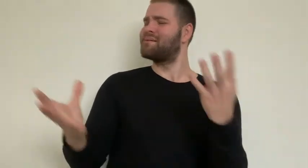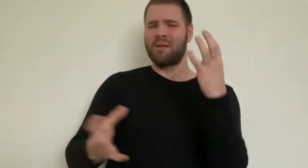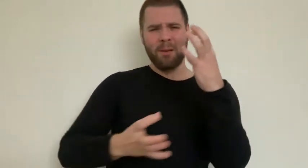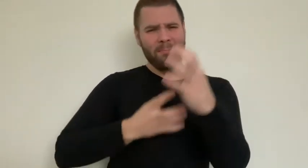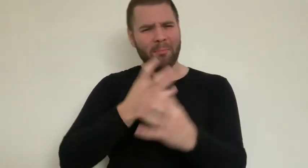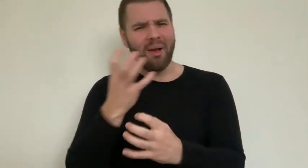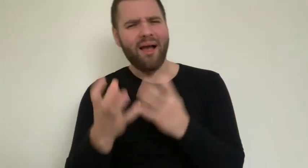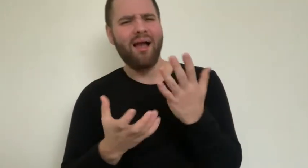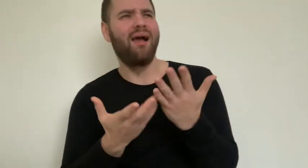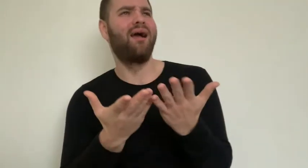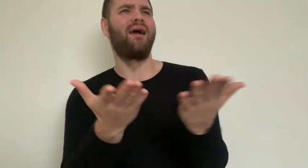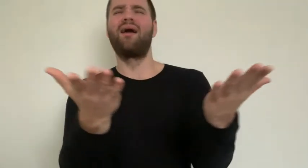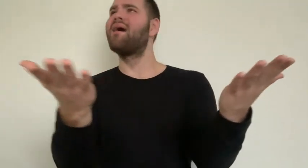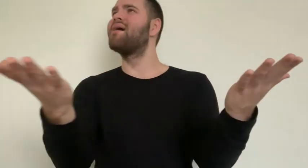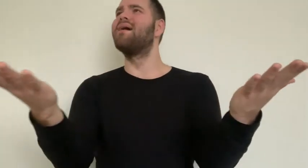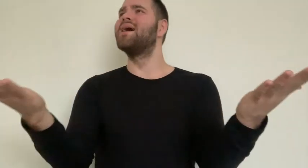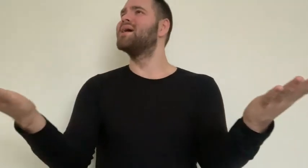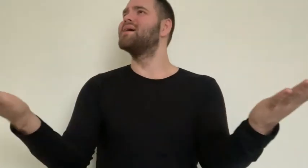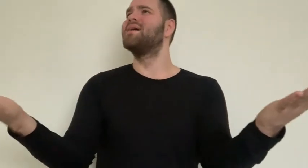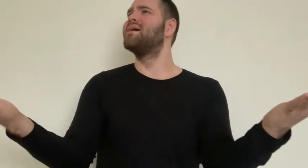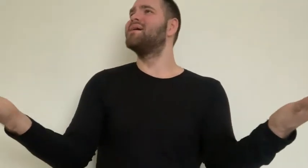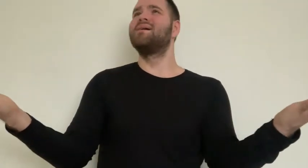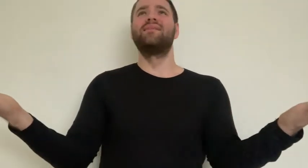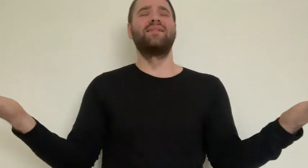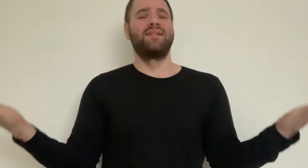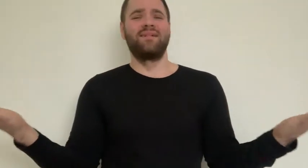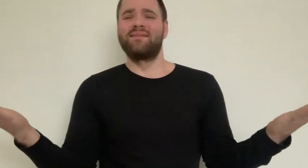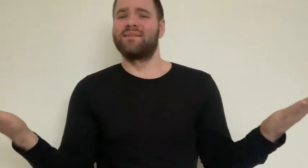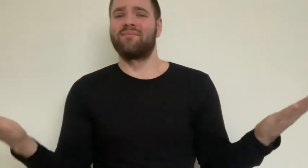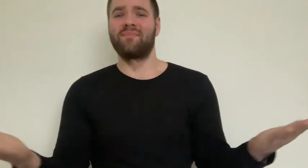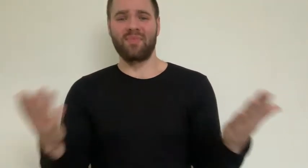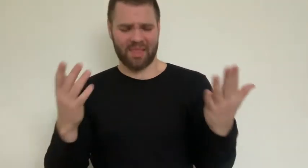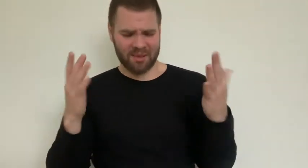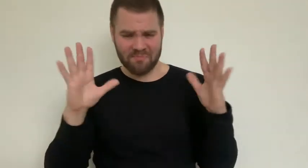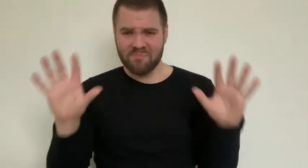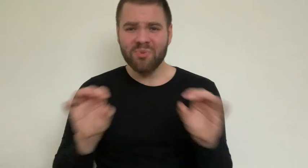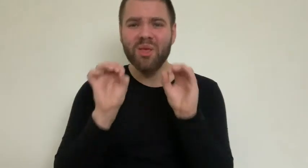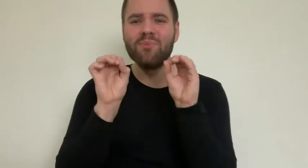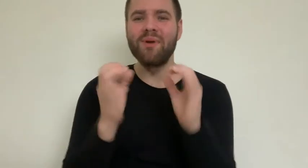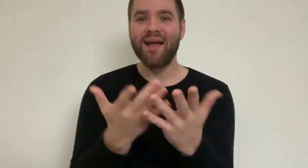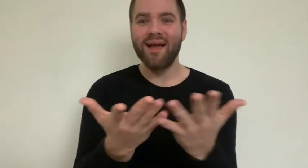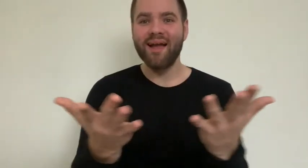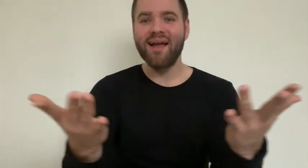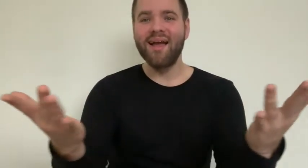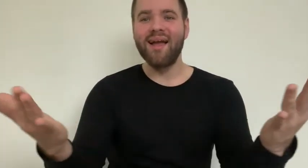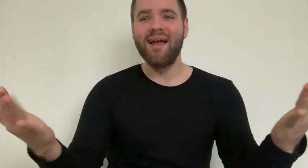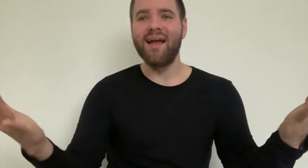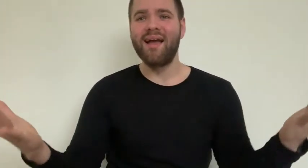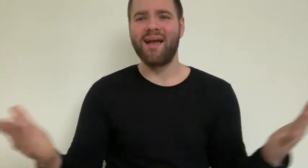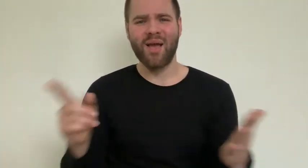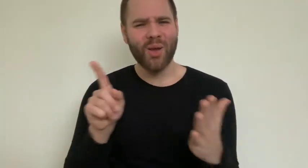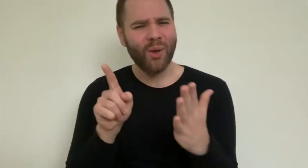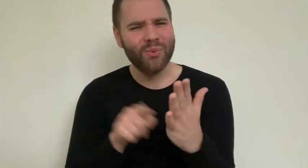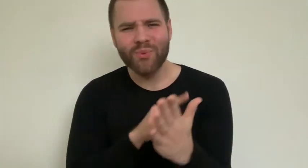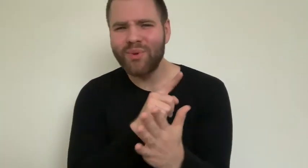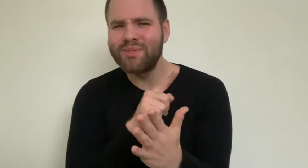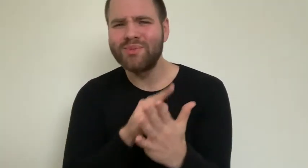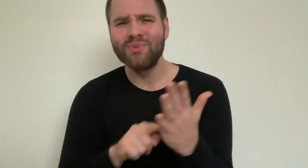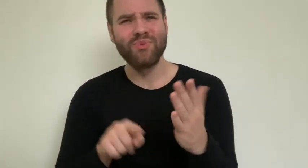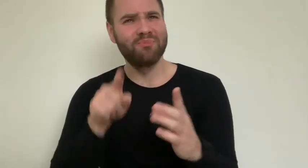I don't wanna leave. Some kinds of magic, it's hard to believe. And then there is